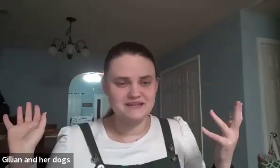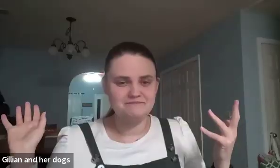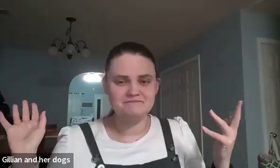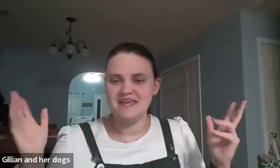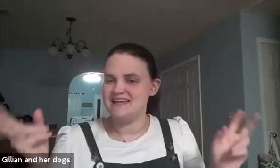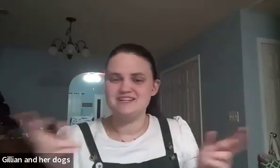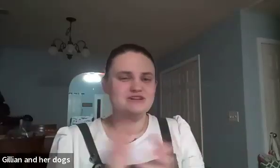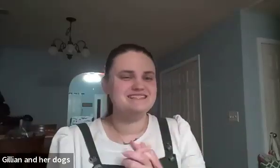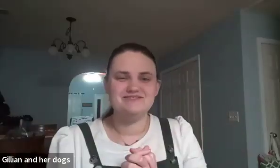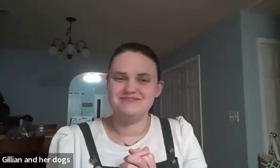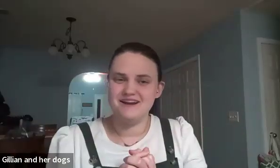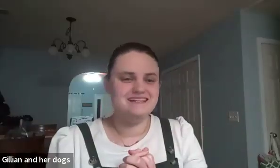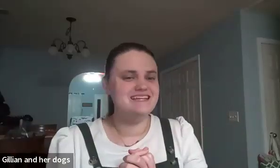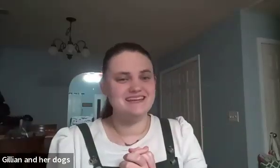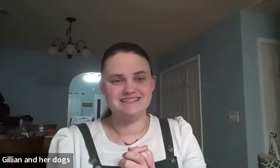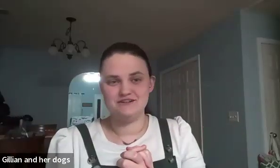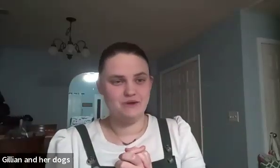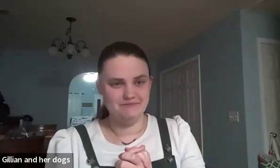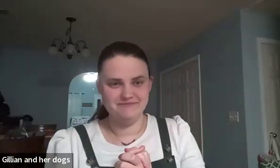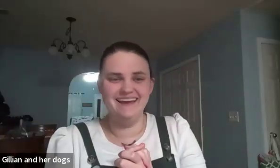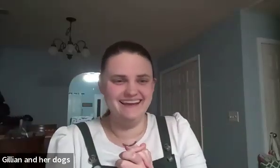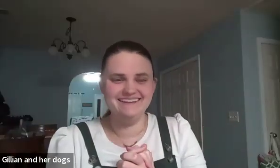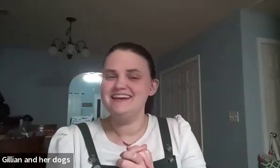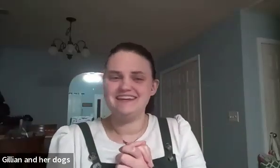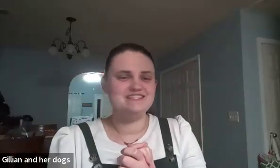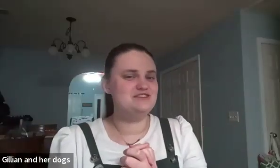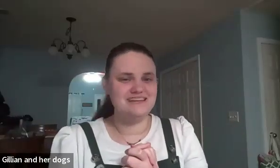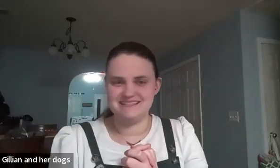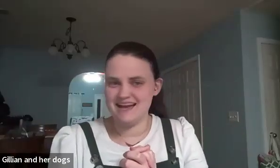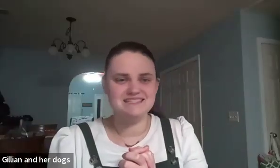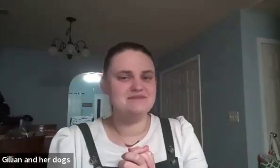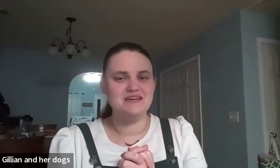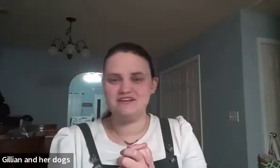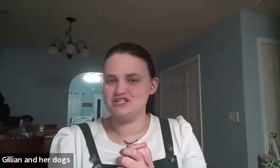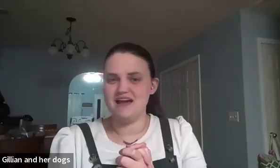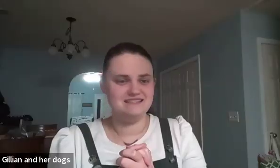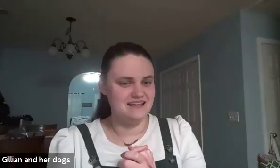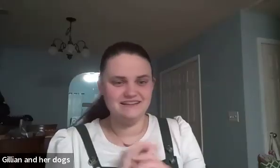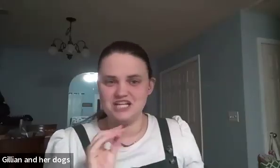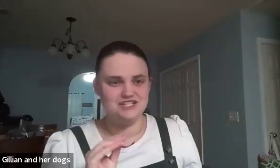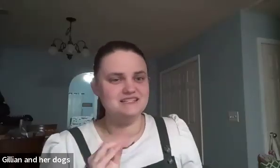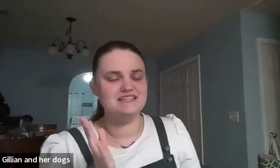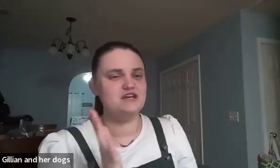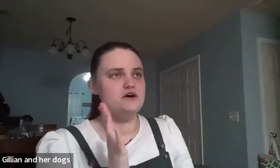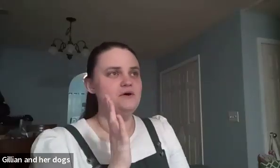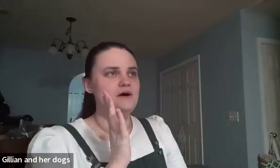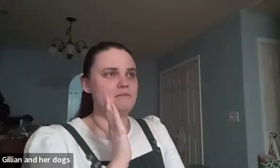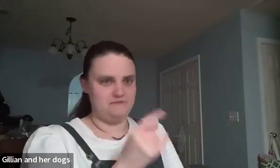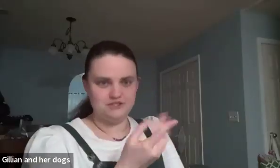thing. Translate right into ASL as well. Kids do the exact same thing, they just add slightly changes. And so my first